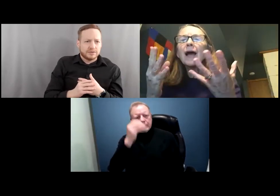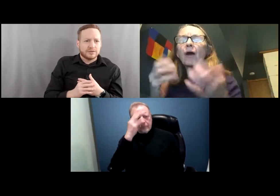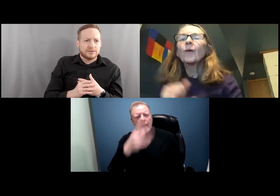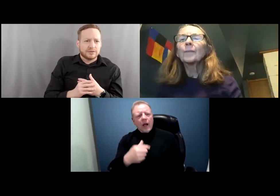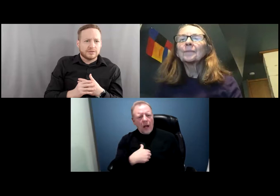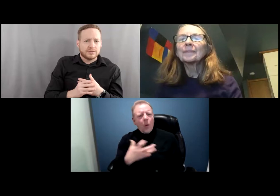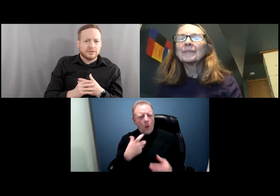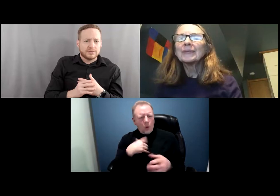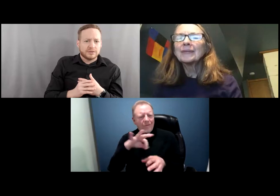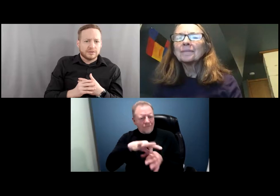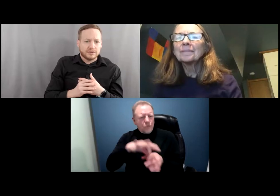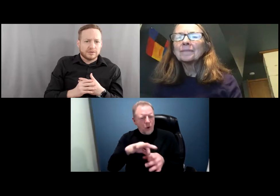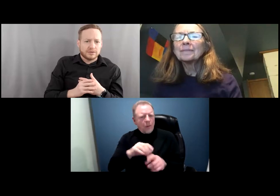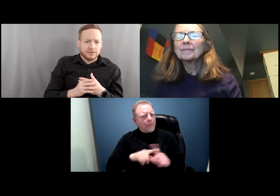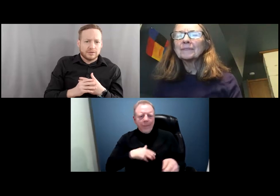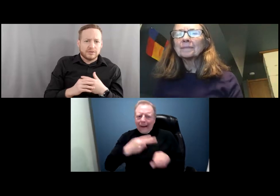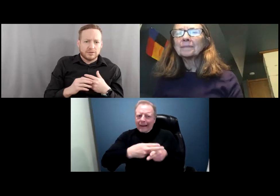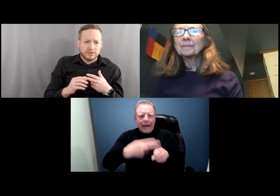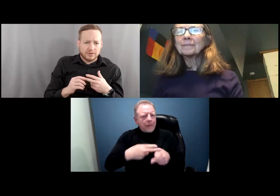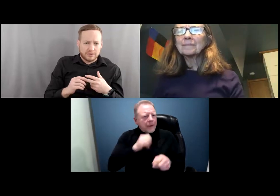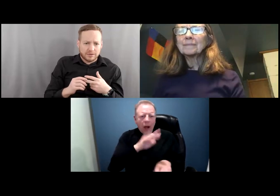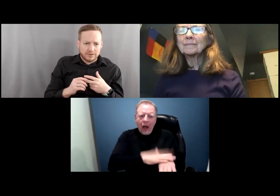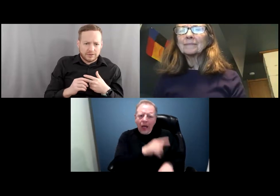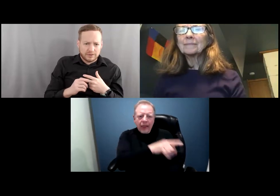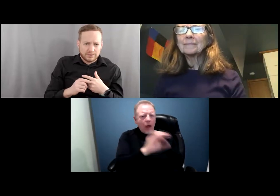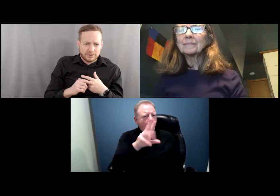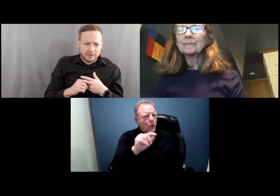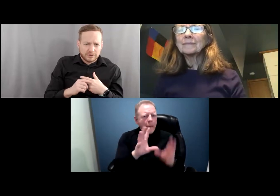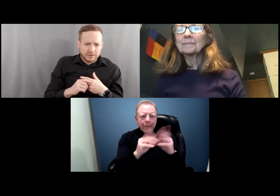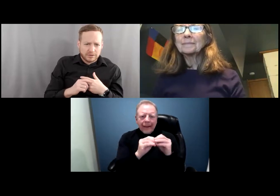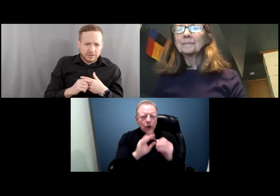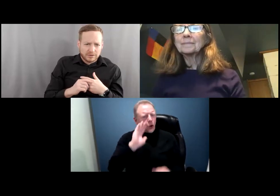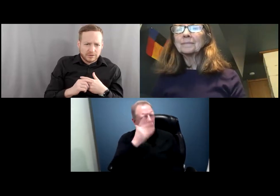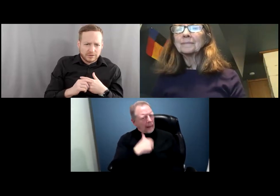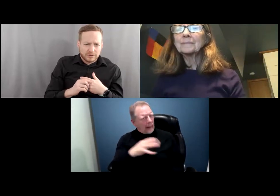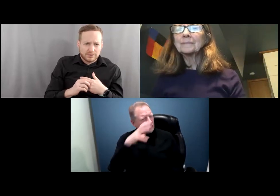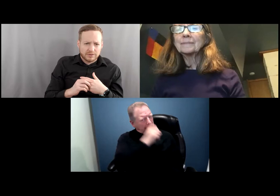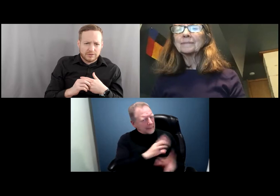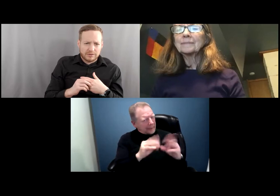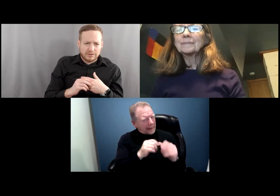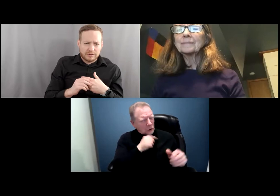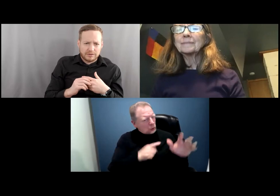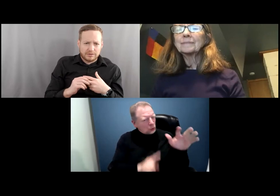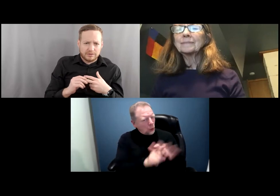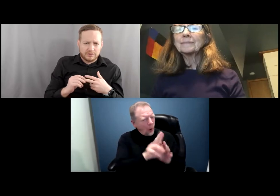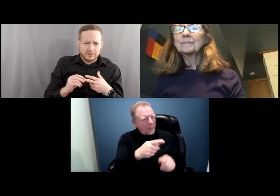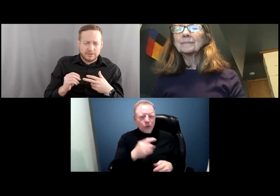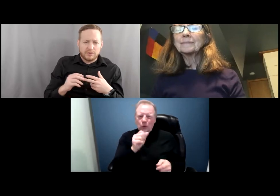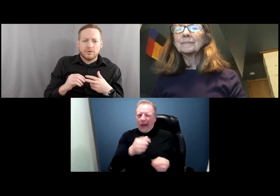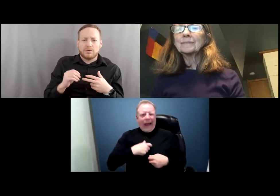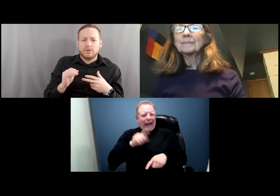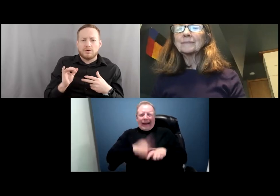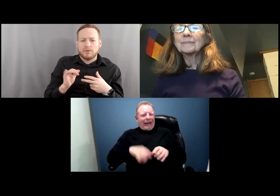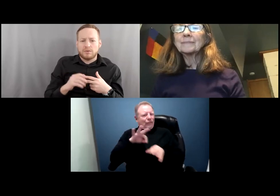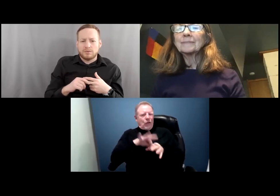is not on that October meeting. It looks like I missed it. So I don't think I can vote since I